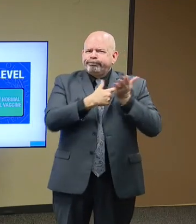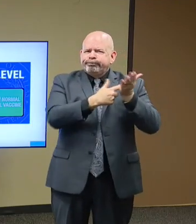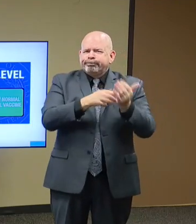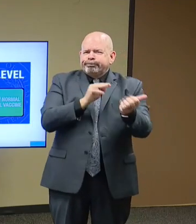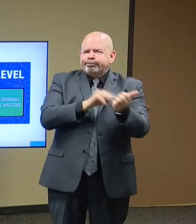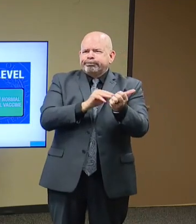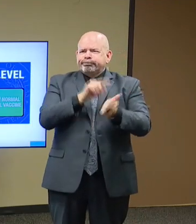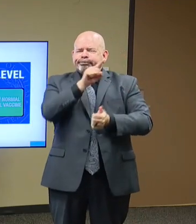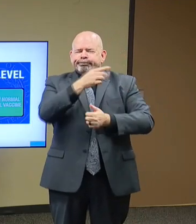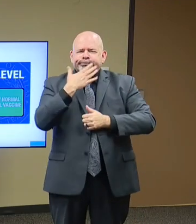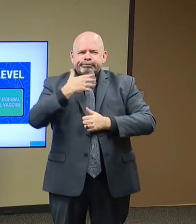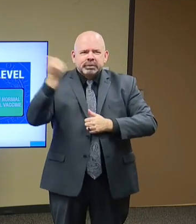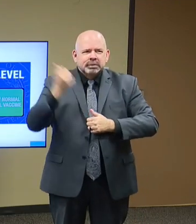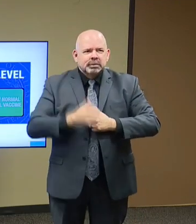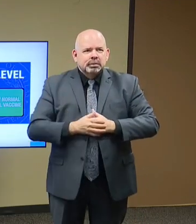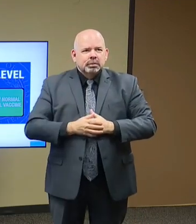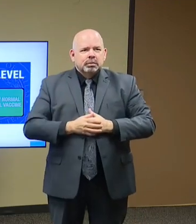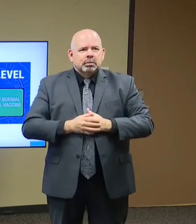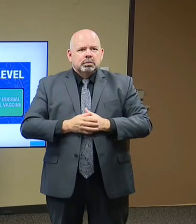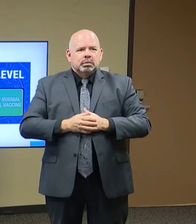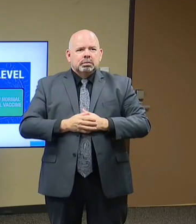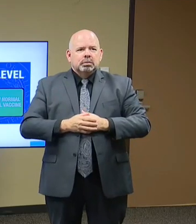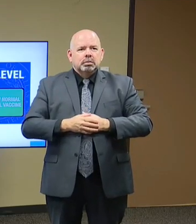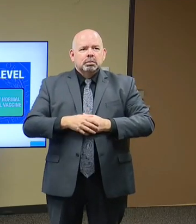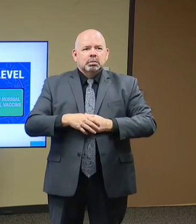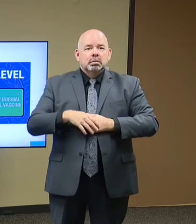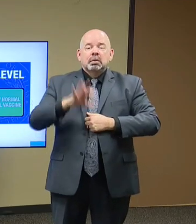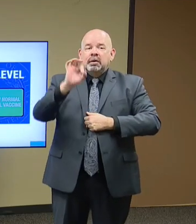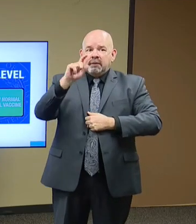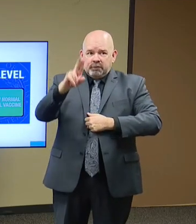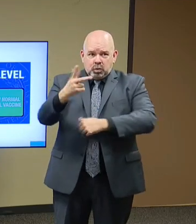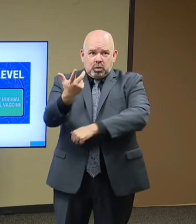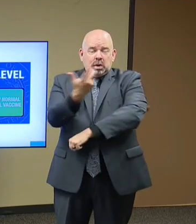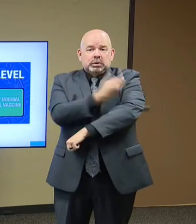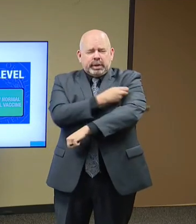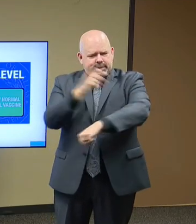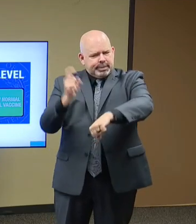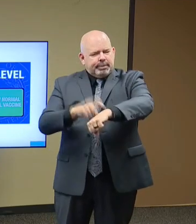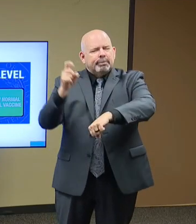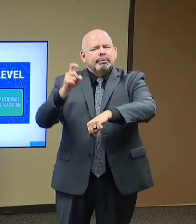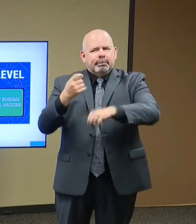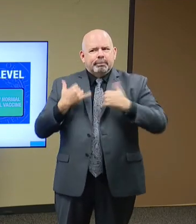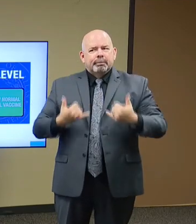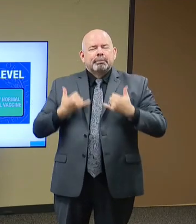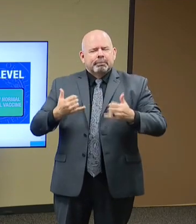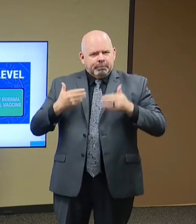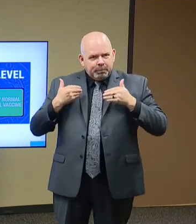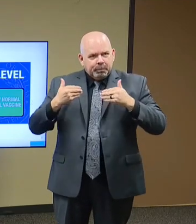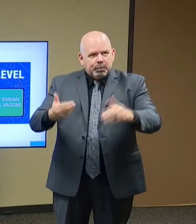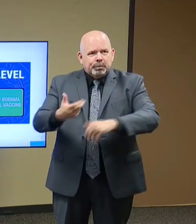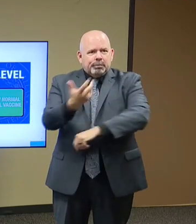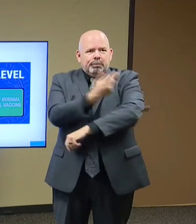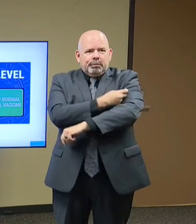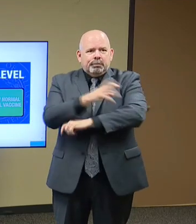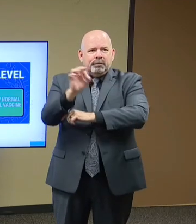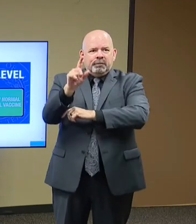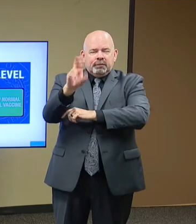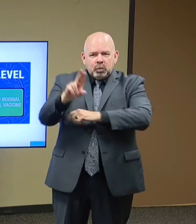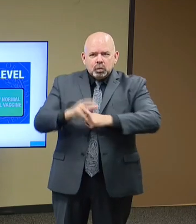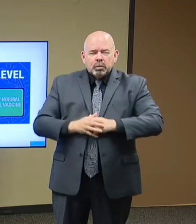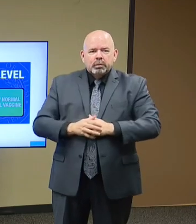Dr. Wong's going to talk more about that when he comes up. Now for high-risk individuals, that's anybody